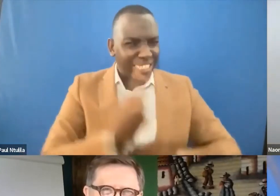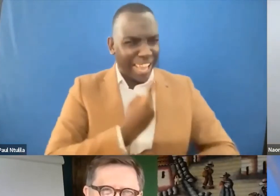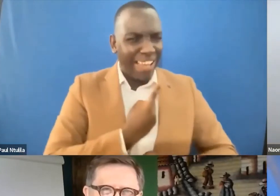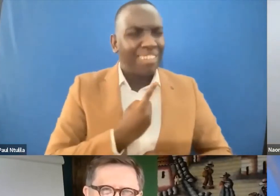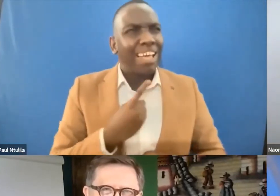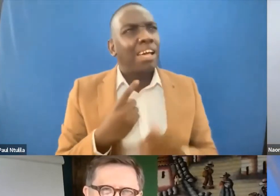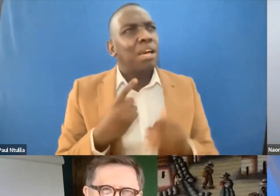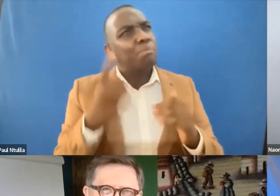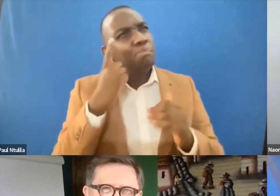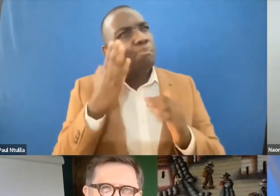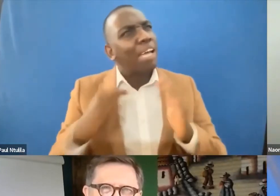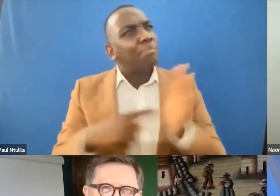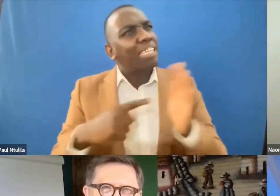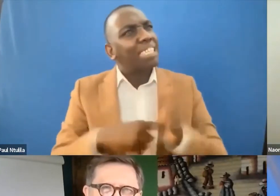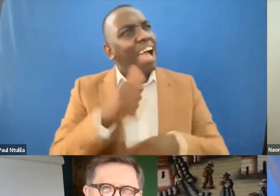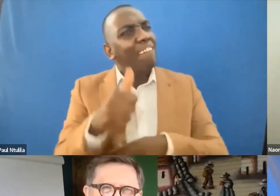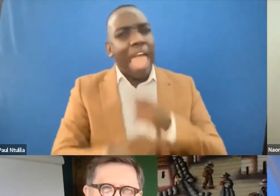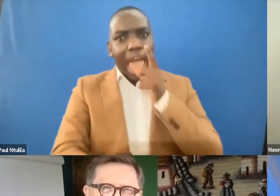quite a lot of thoughts about it.